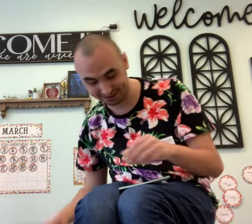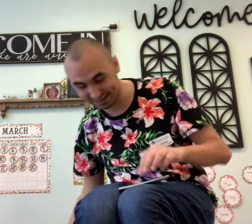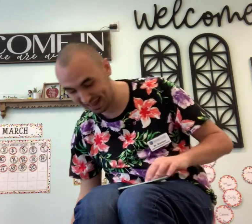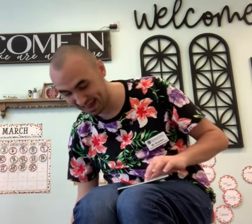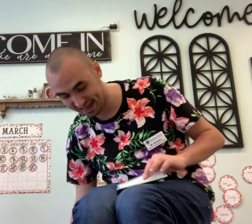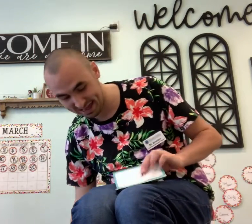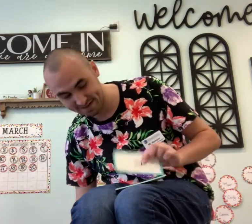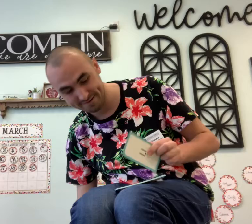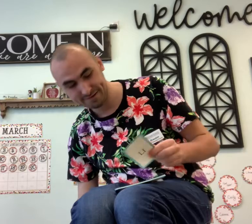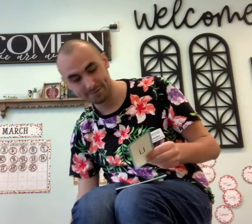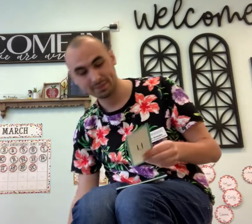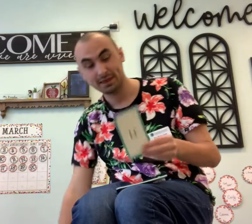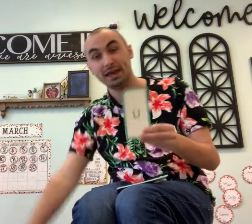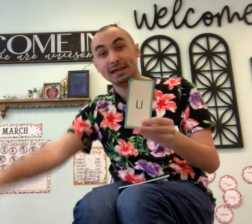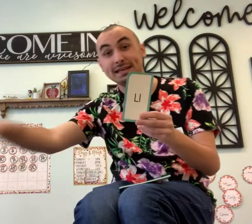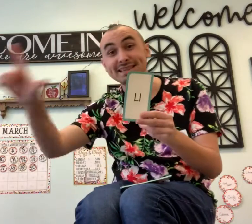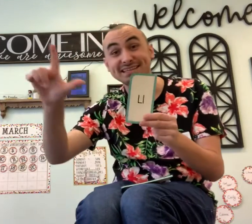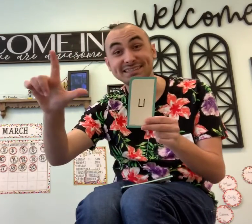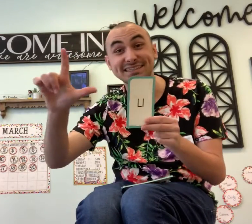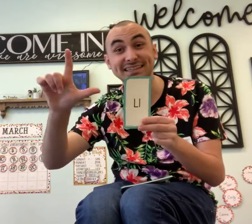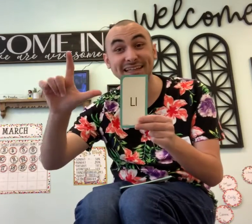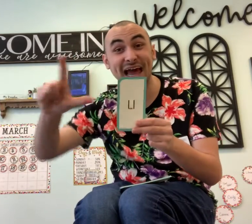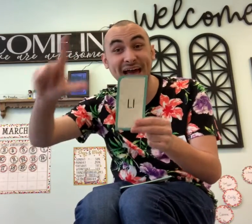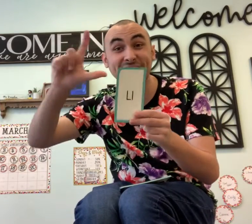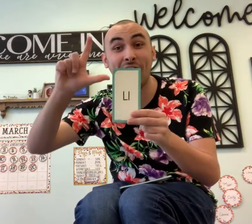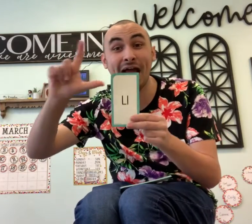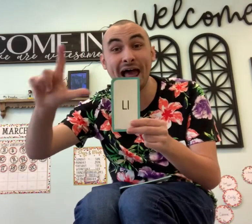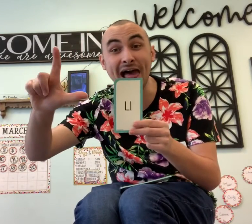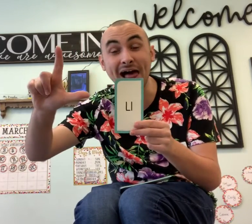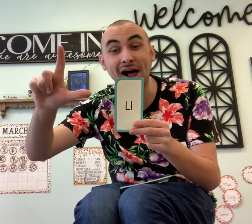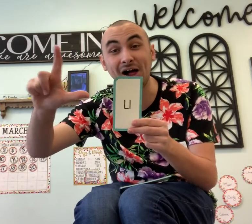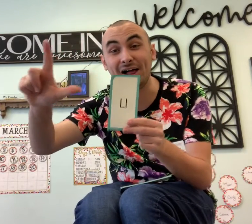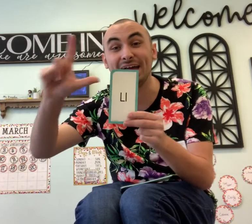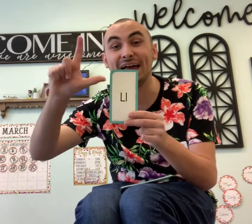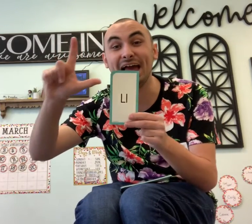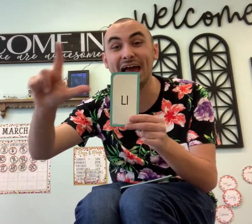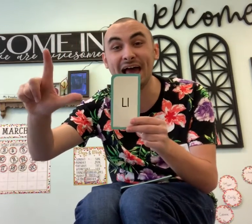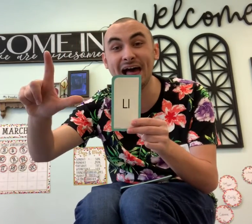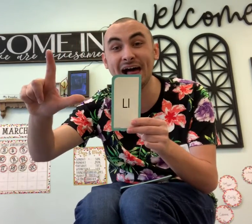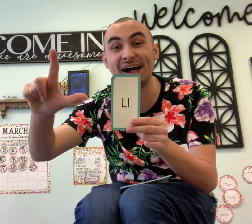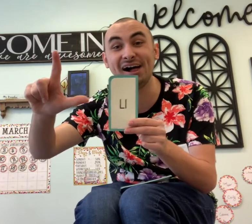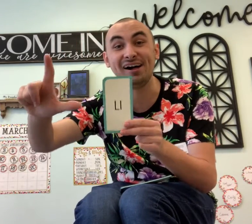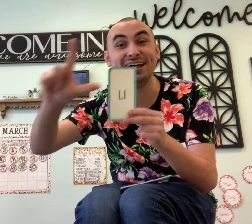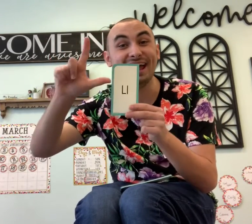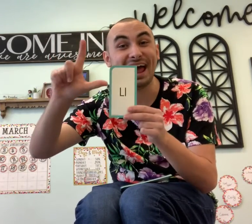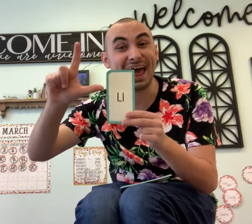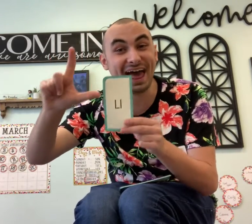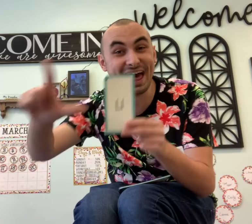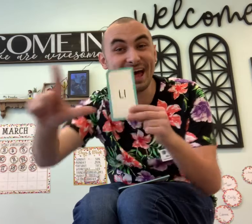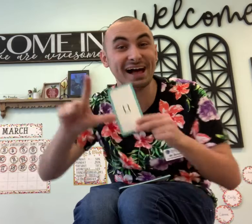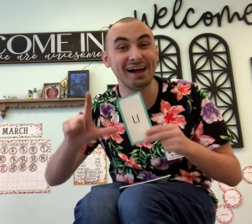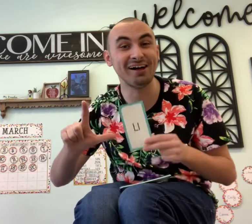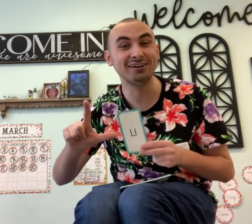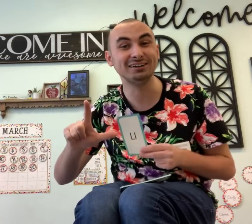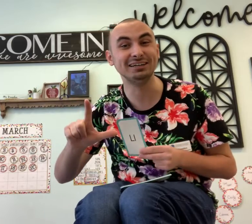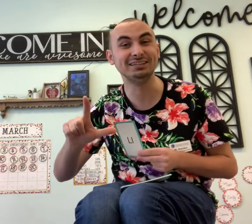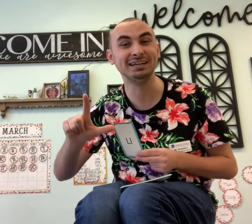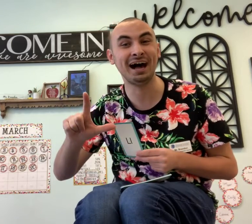K. This is the letter L. L. L. L. Good job.